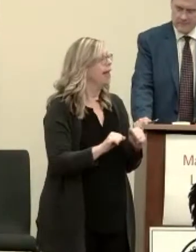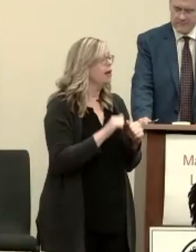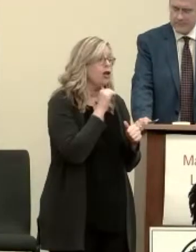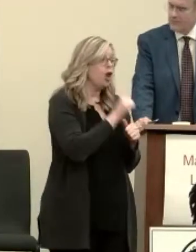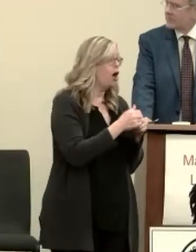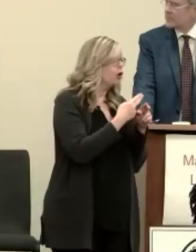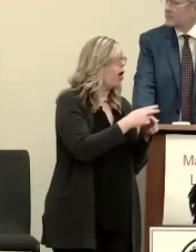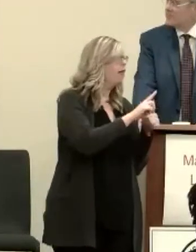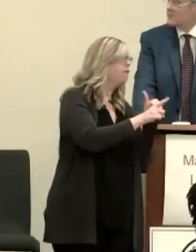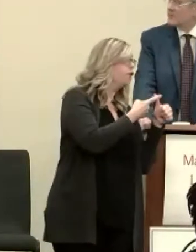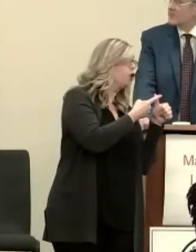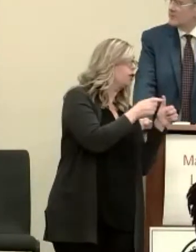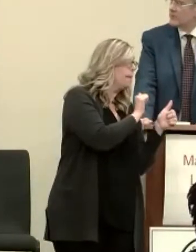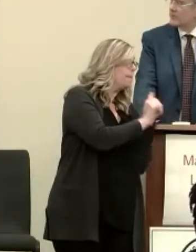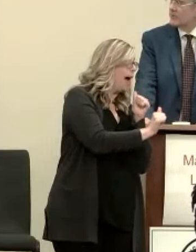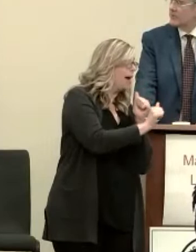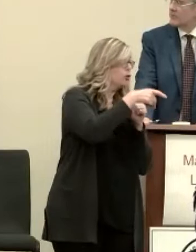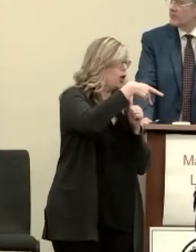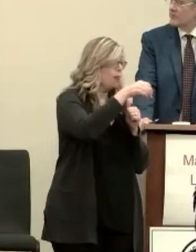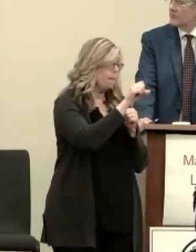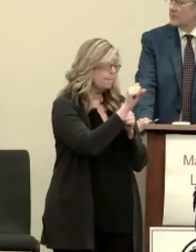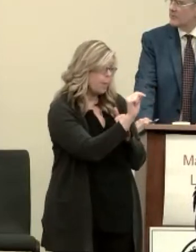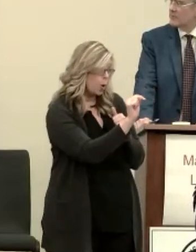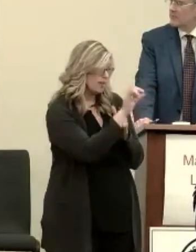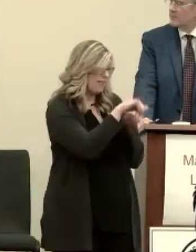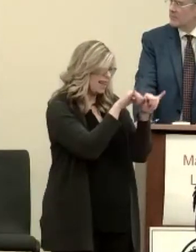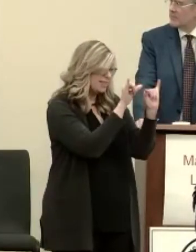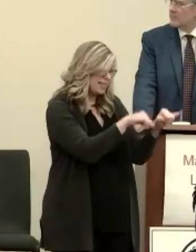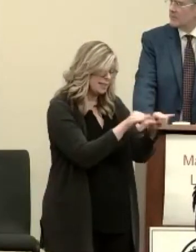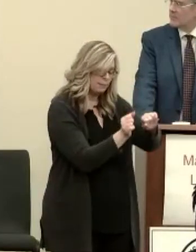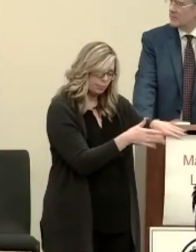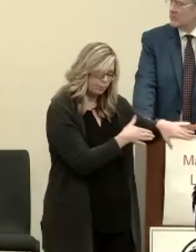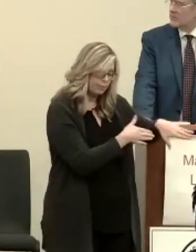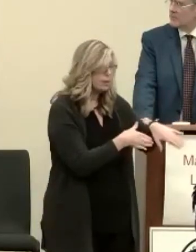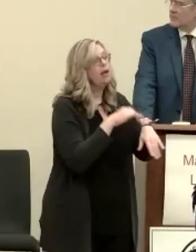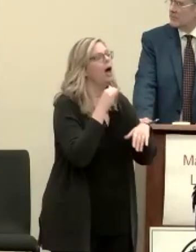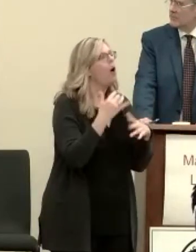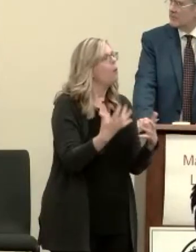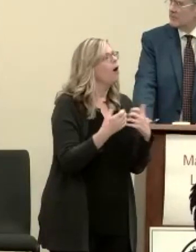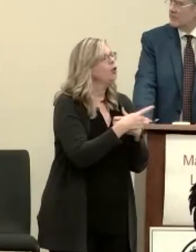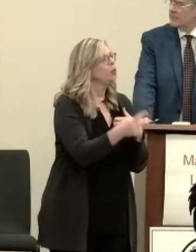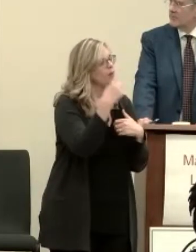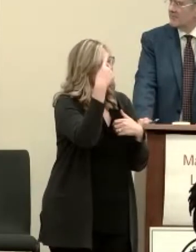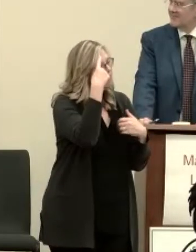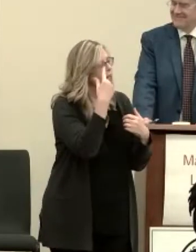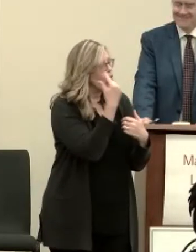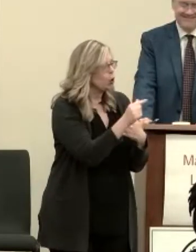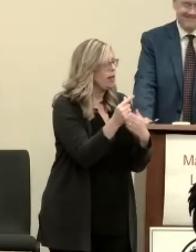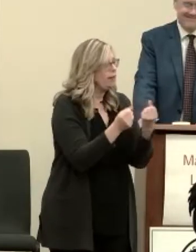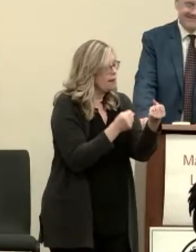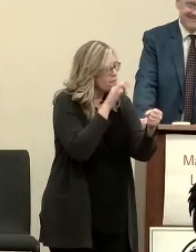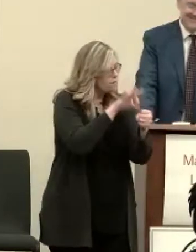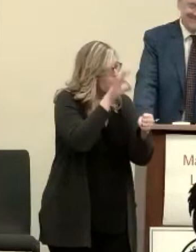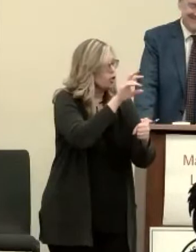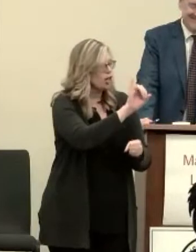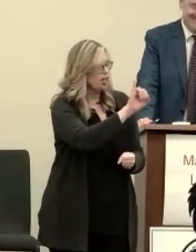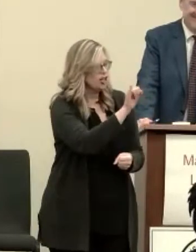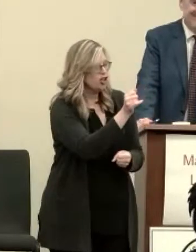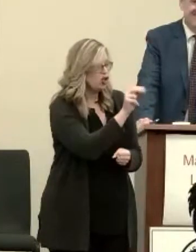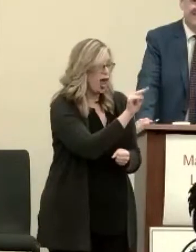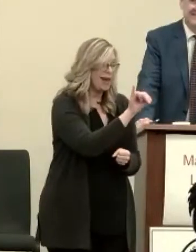to this proportional representation. And to do this, we ask you to think green and vote Janine and her green team. Thank